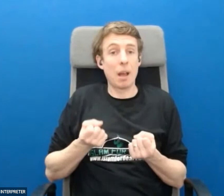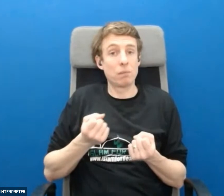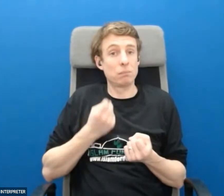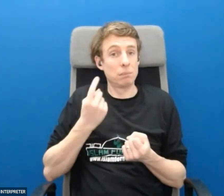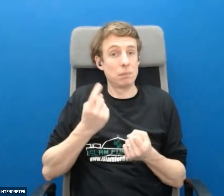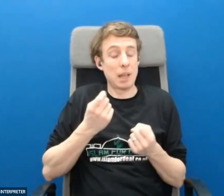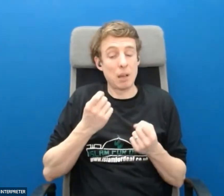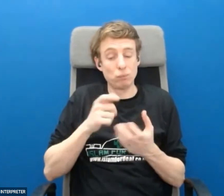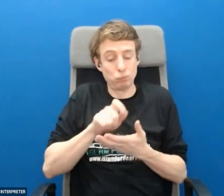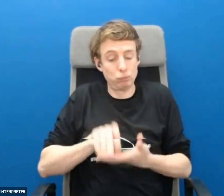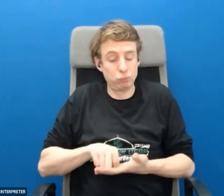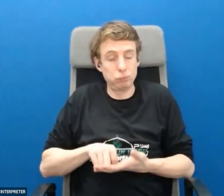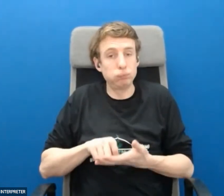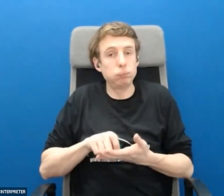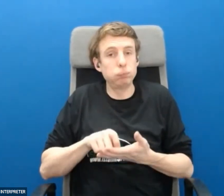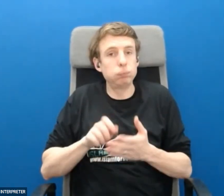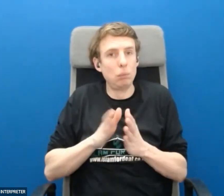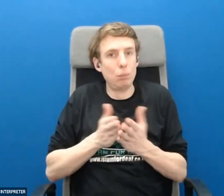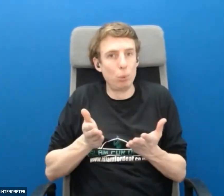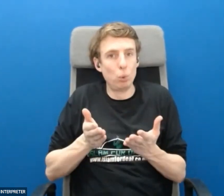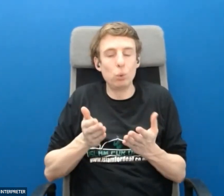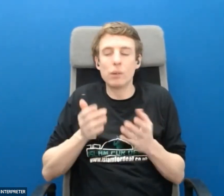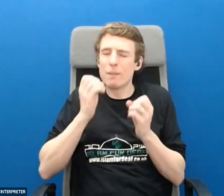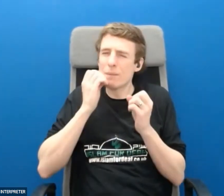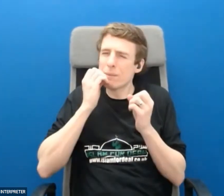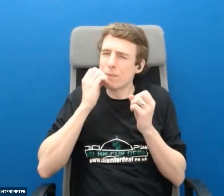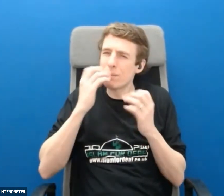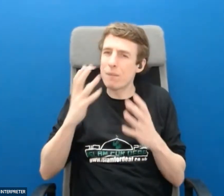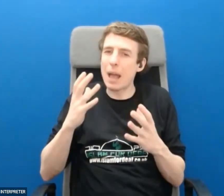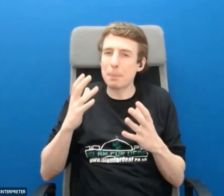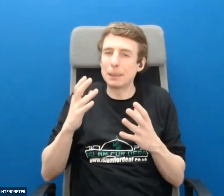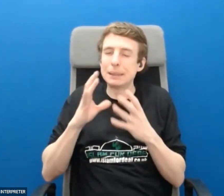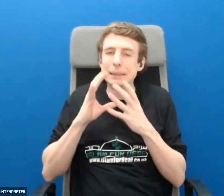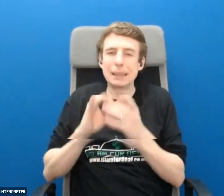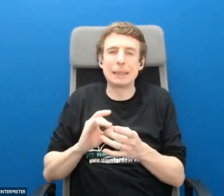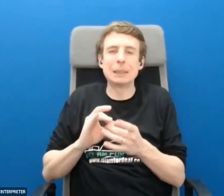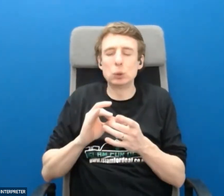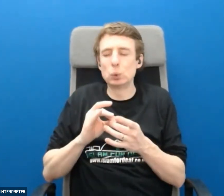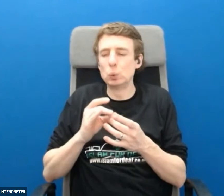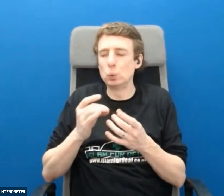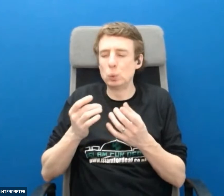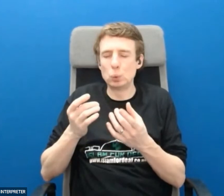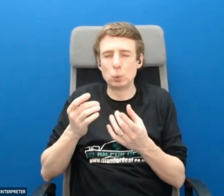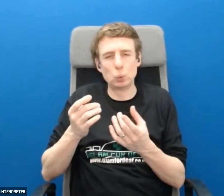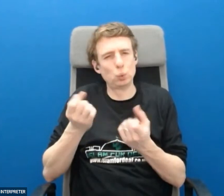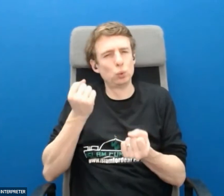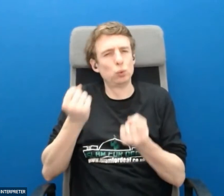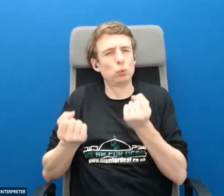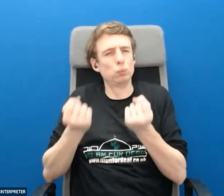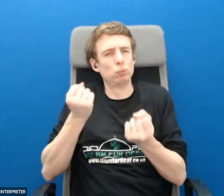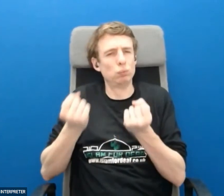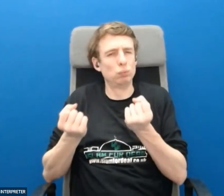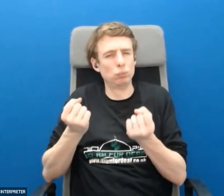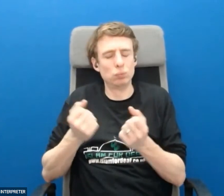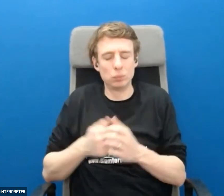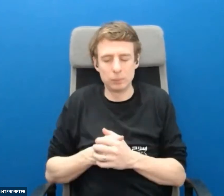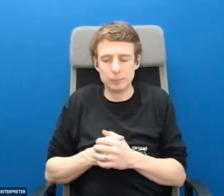of a key text in jurisprudence, and it's what's called